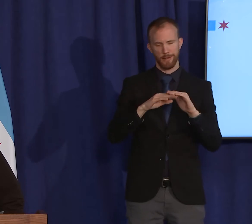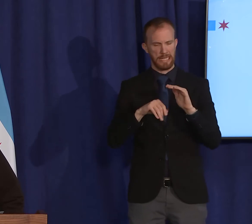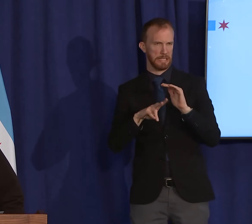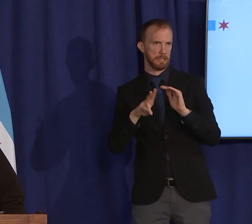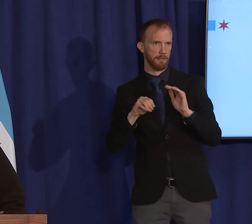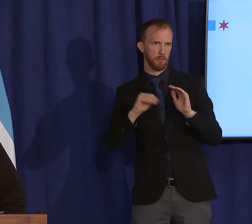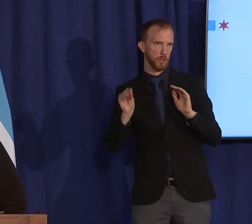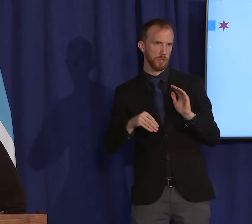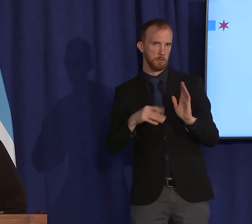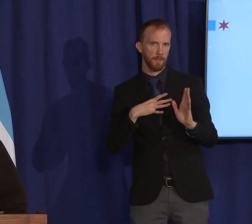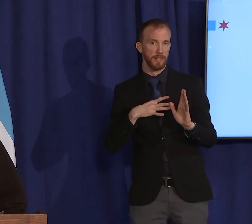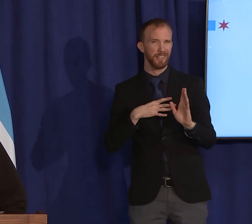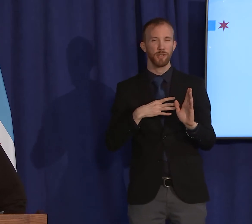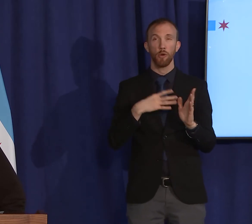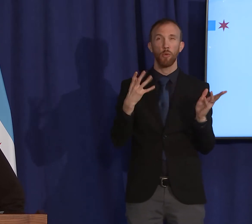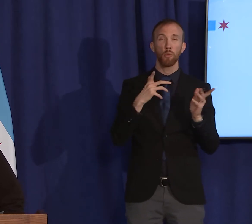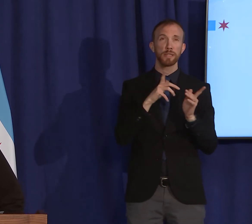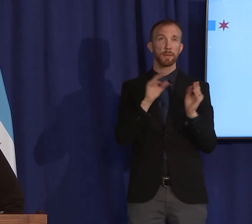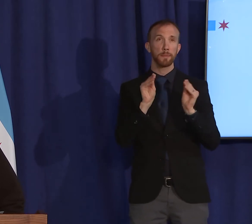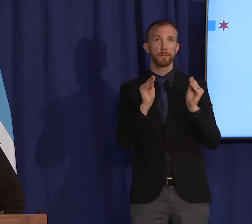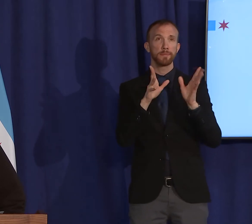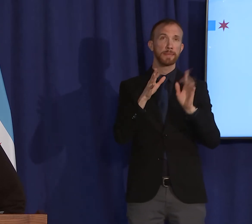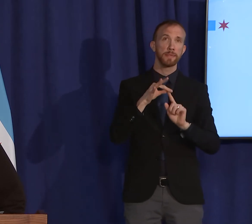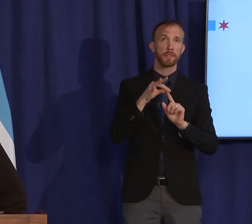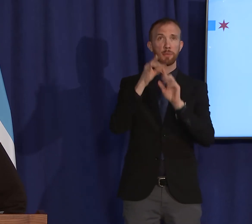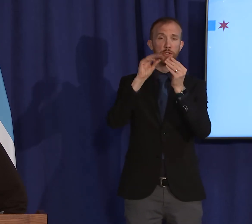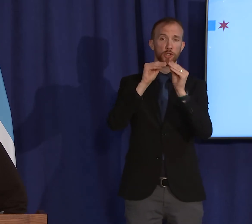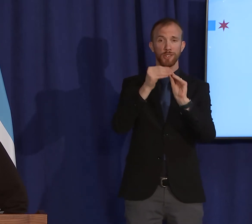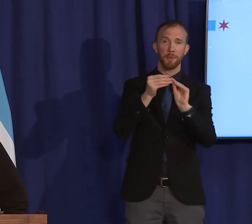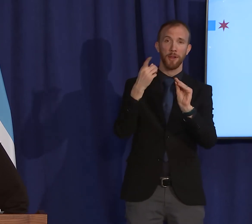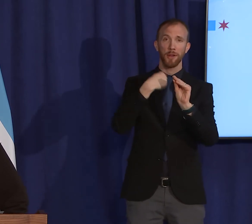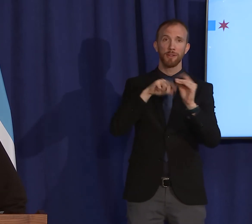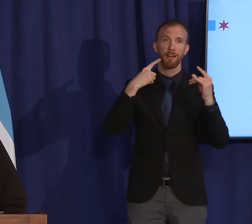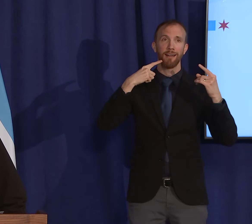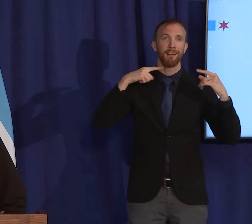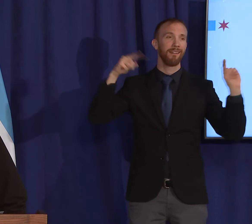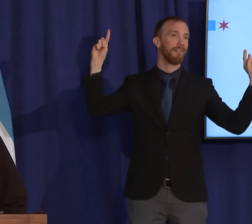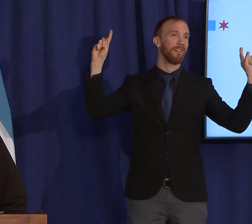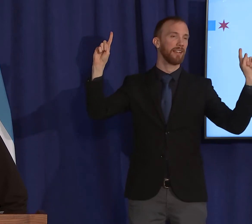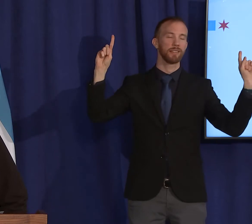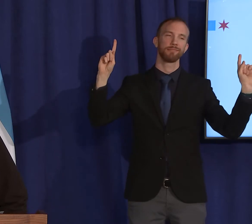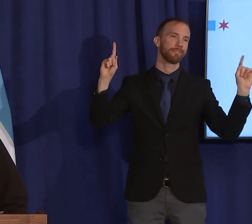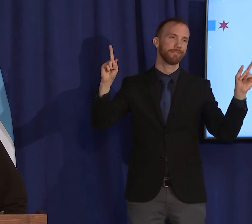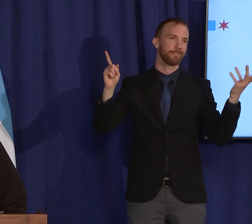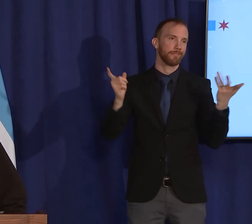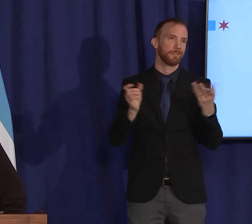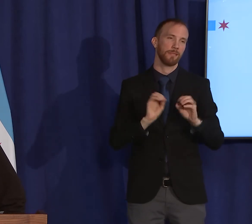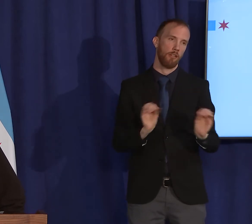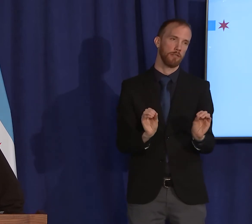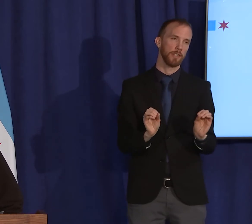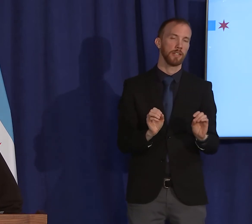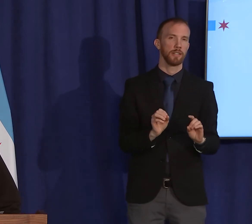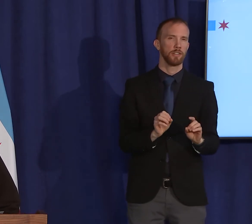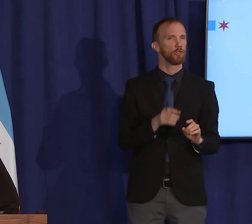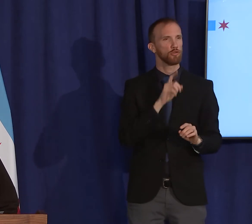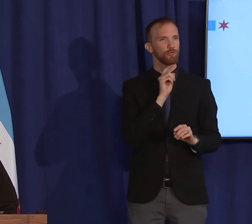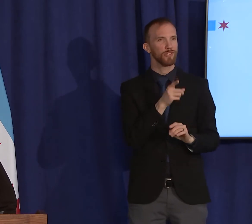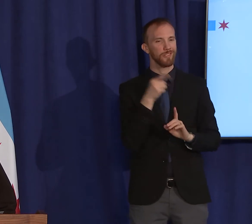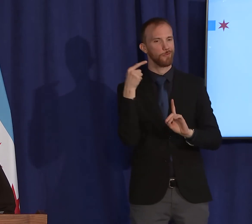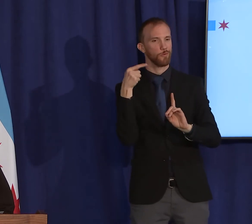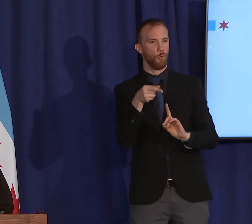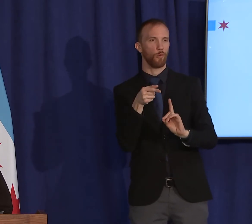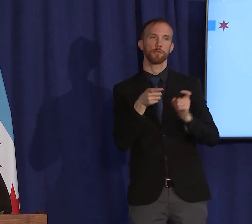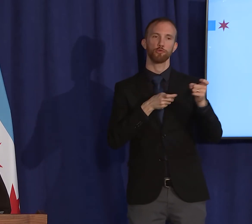going to be a magic number that really says now we've hit herd immunity. It's going to be about being able to have disease